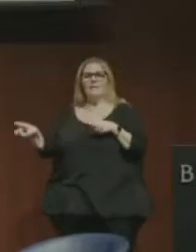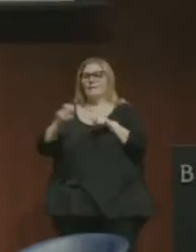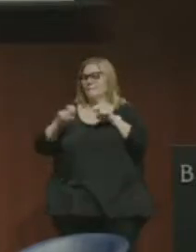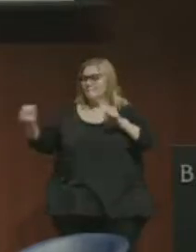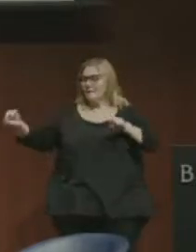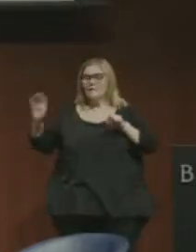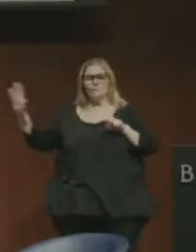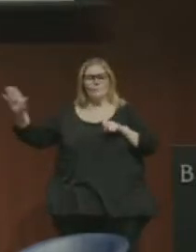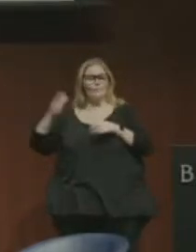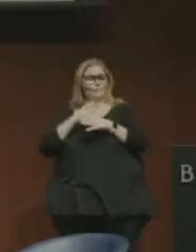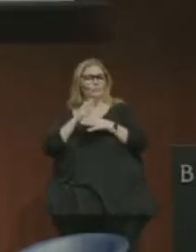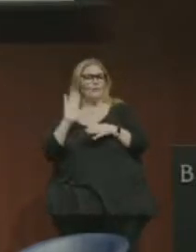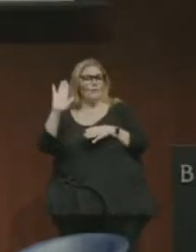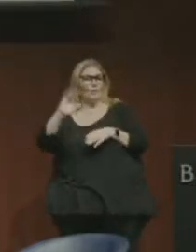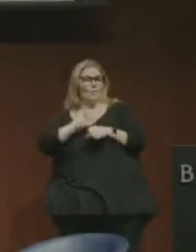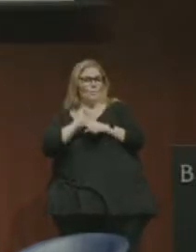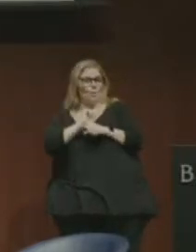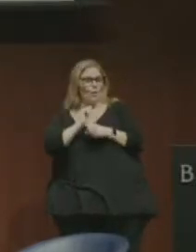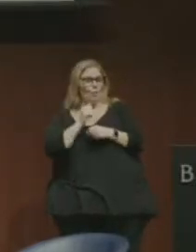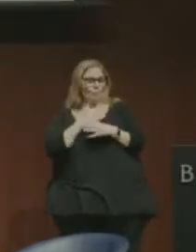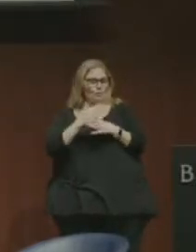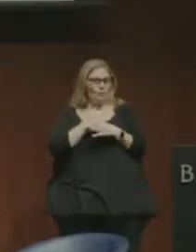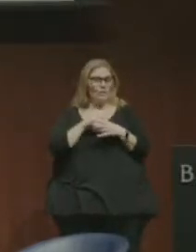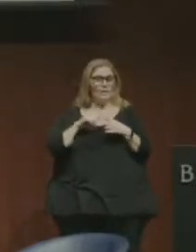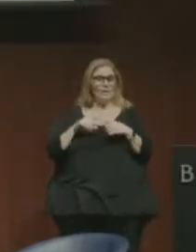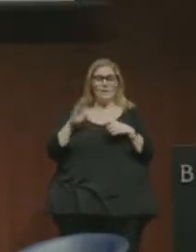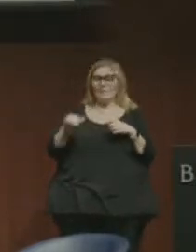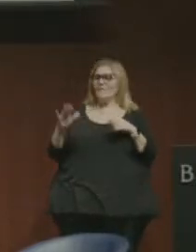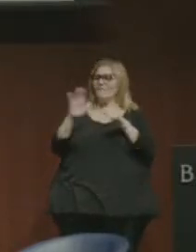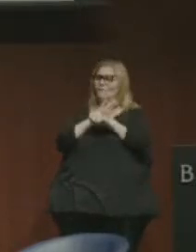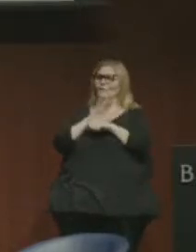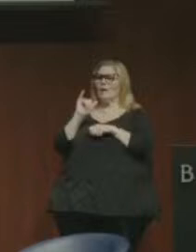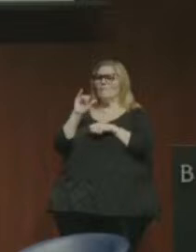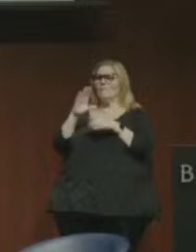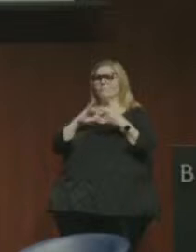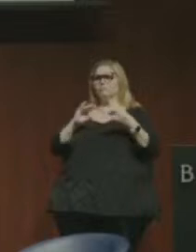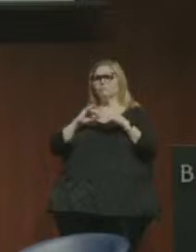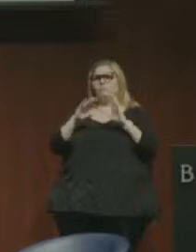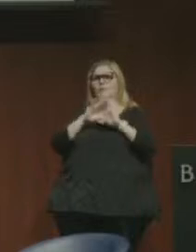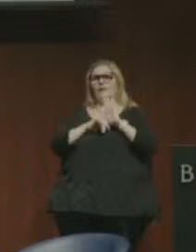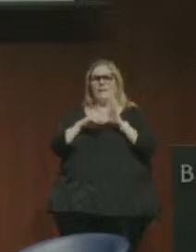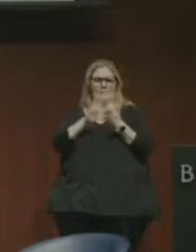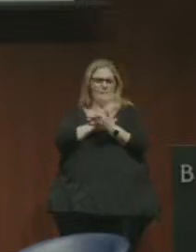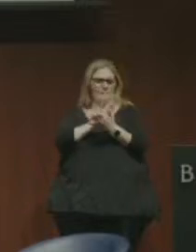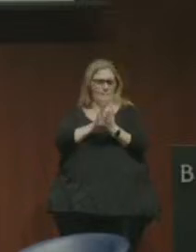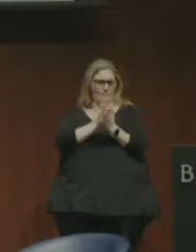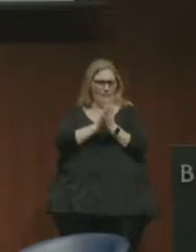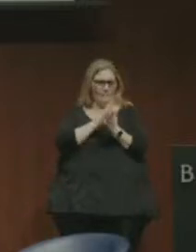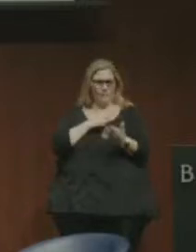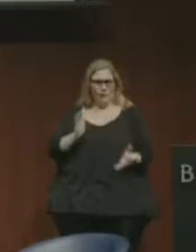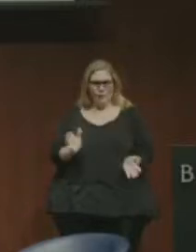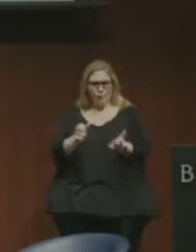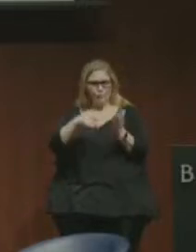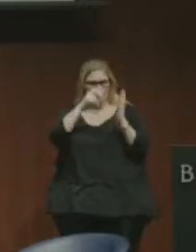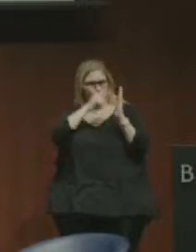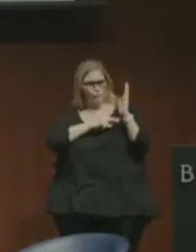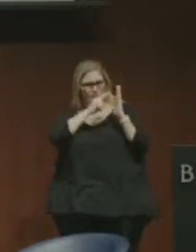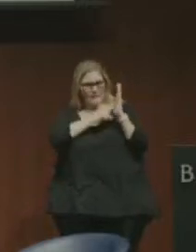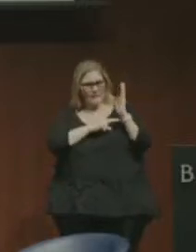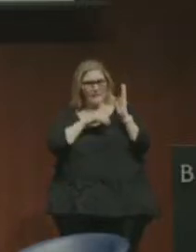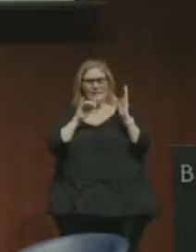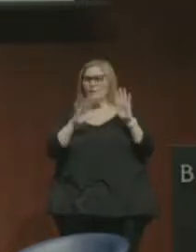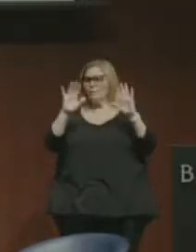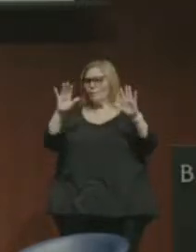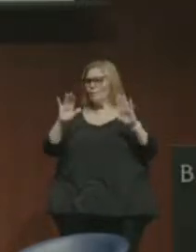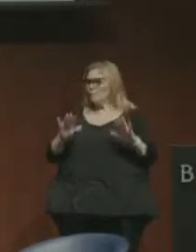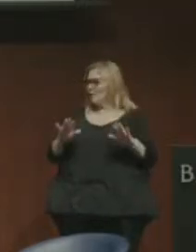going to share their work with us. Their bios, their full bios, are available in the pamphlet, so I encourage you to read all about them and their